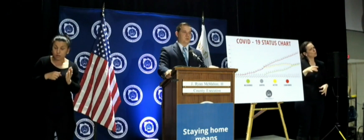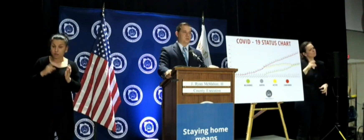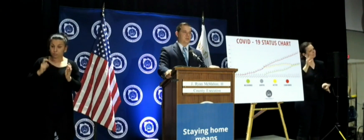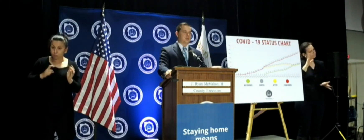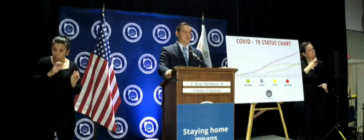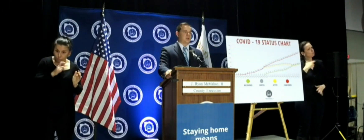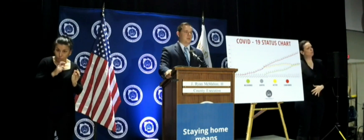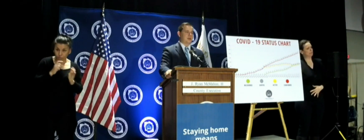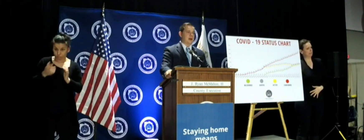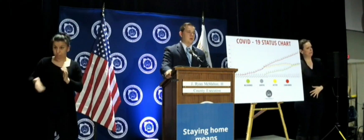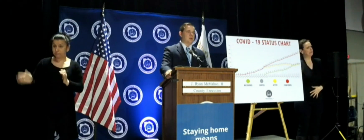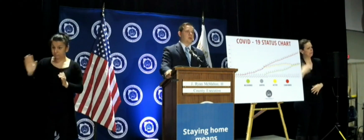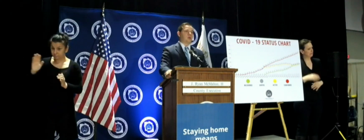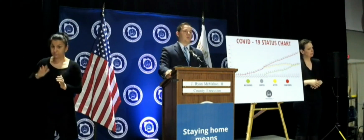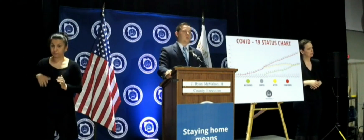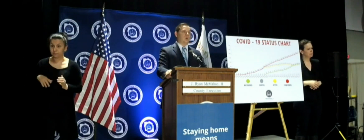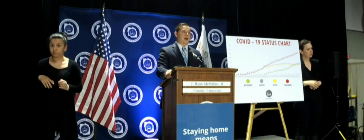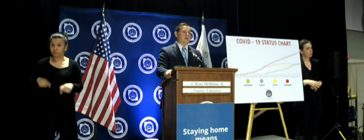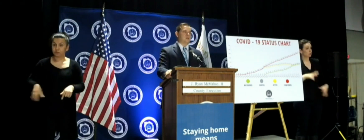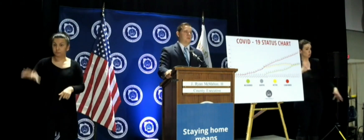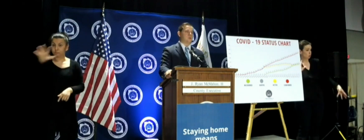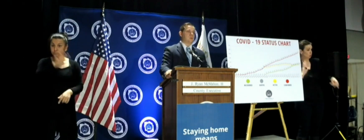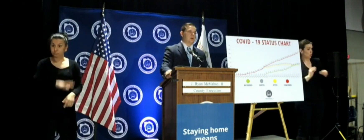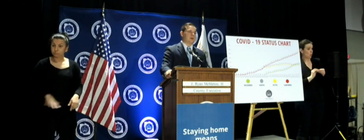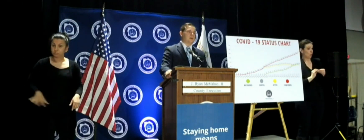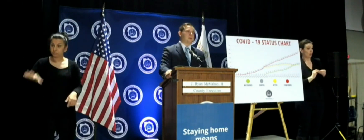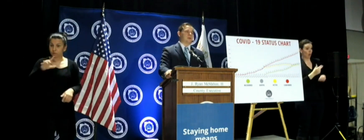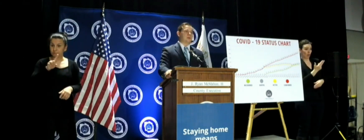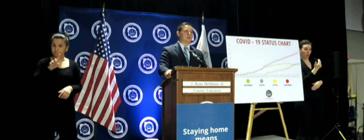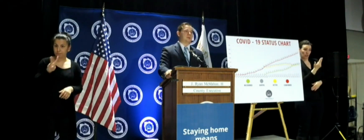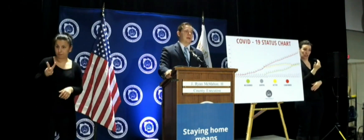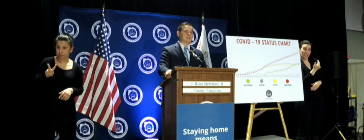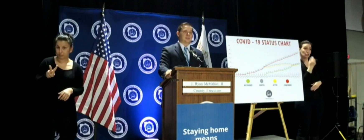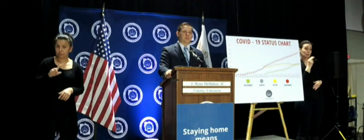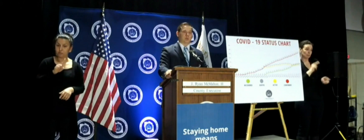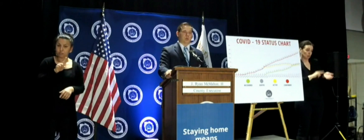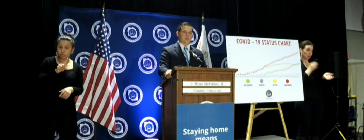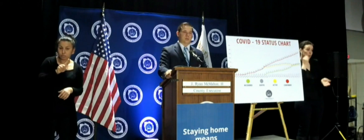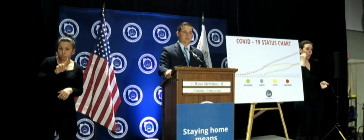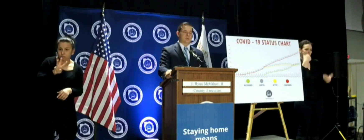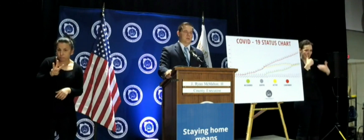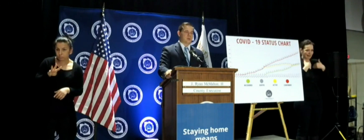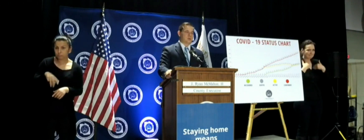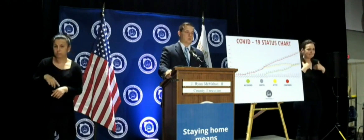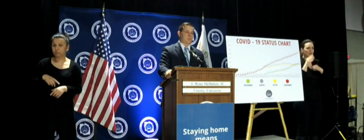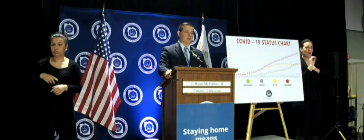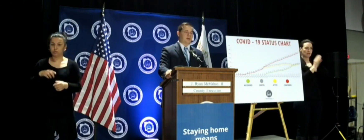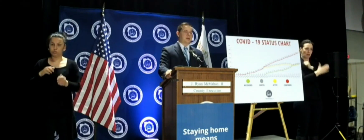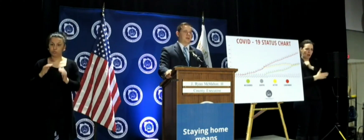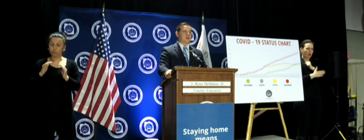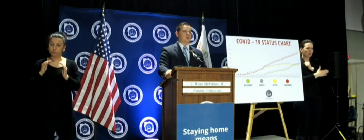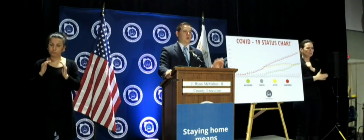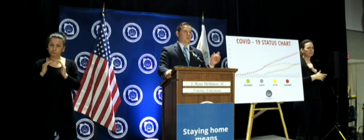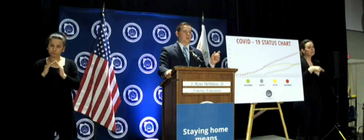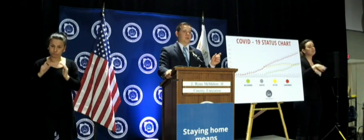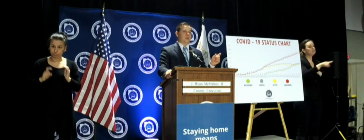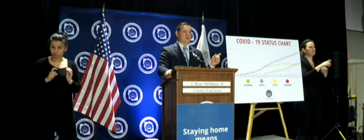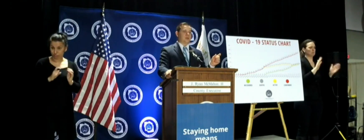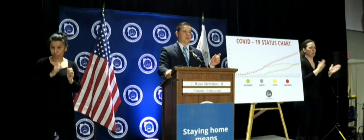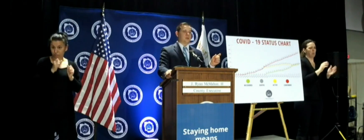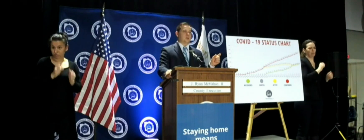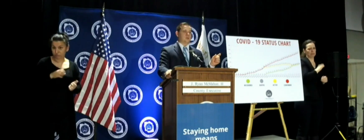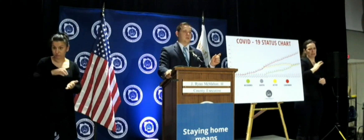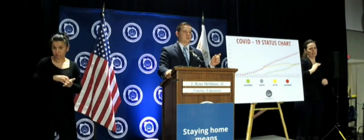or 13 in the county, we want to test the employees. So we're making,